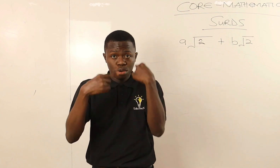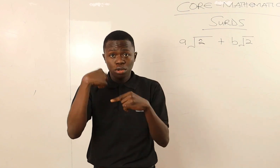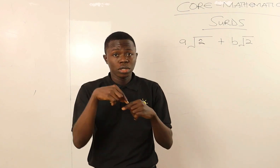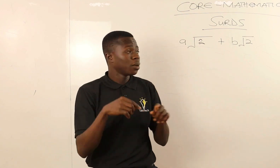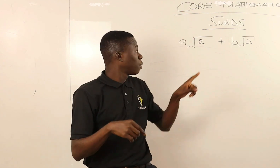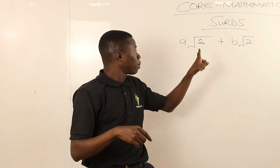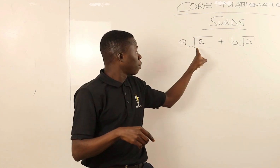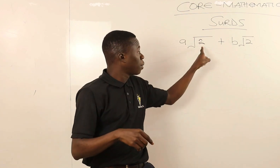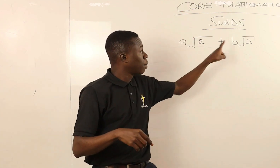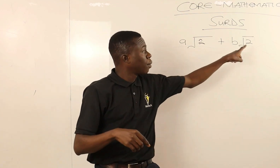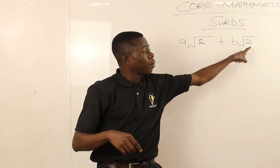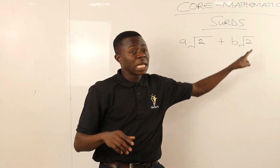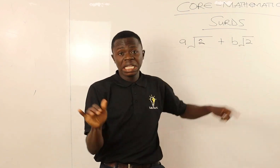be the same.